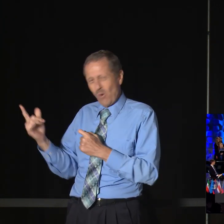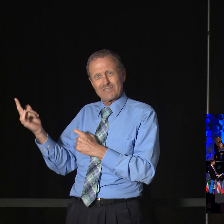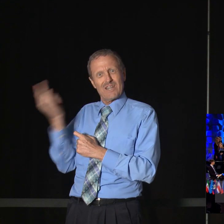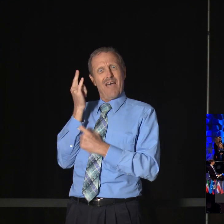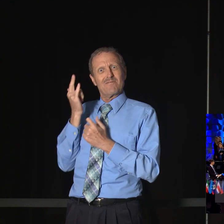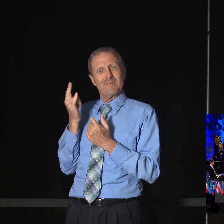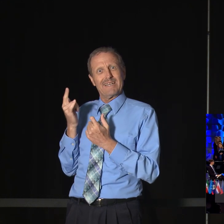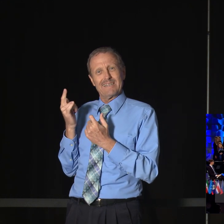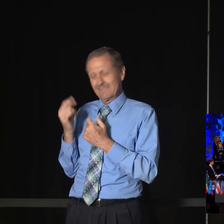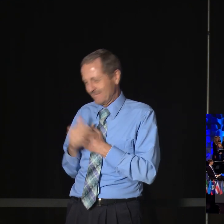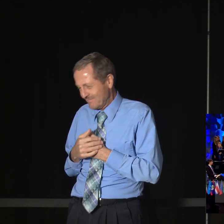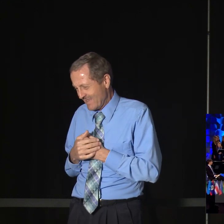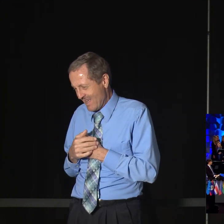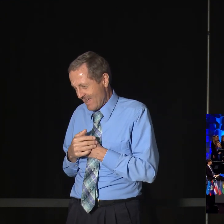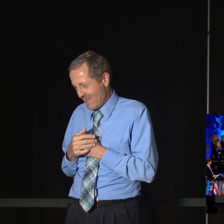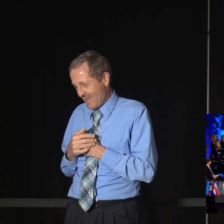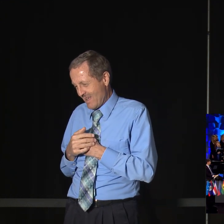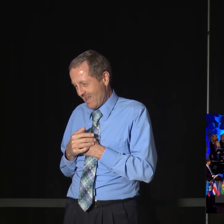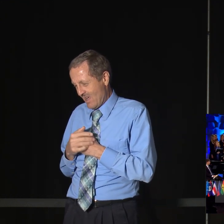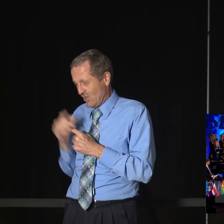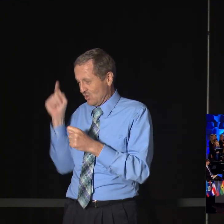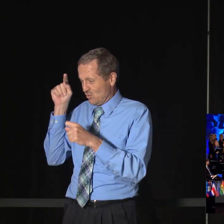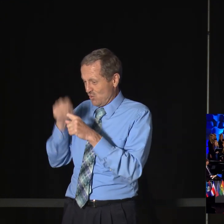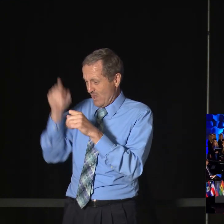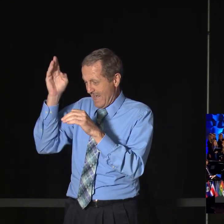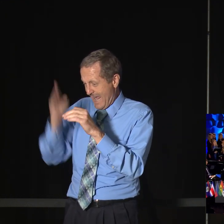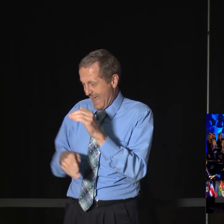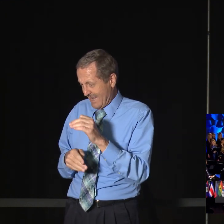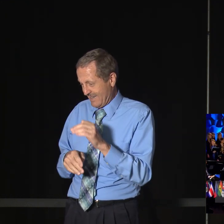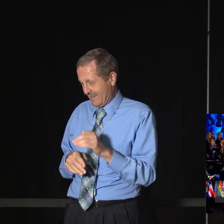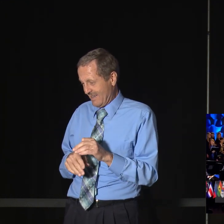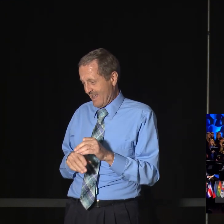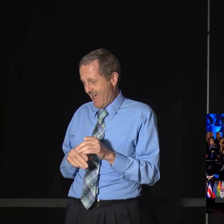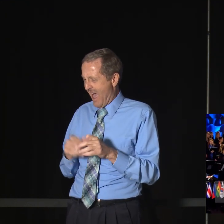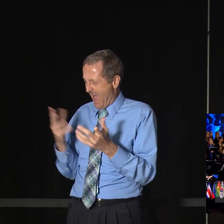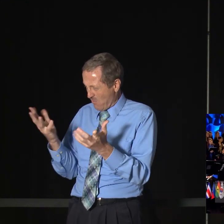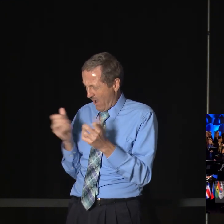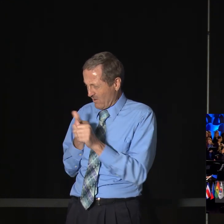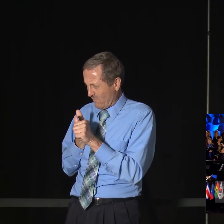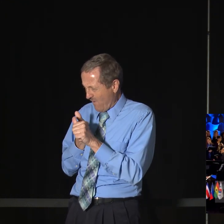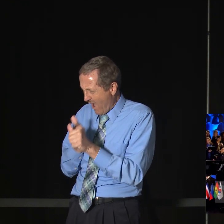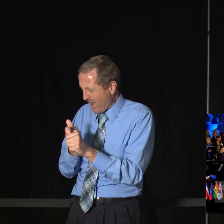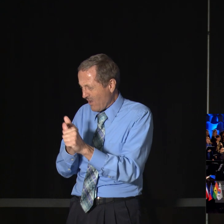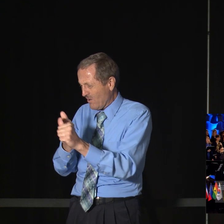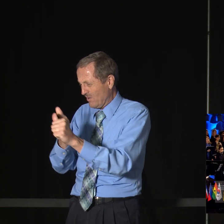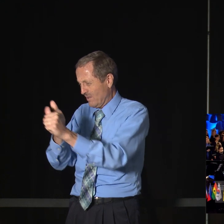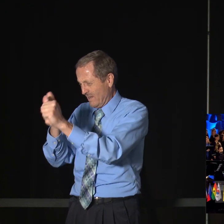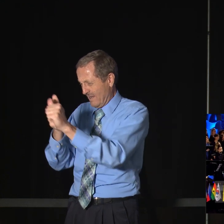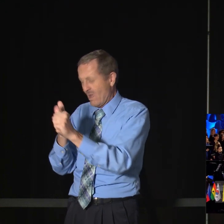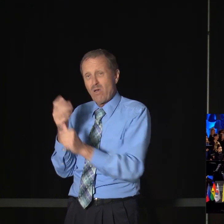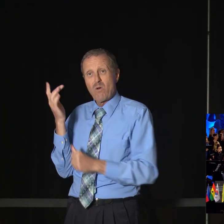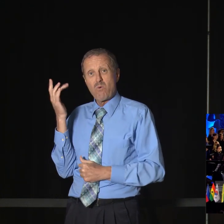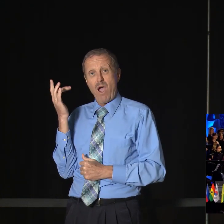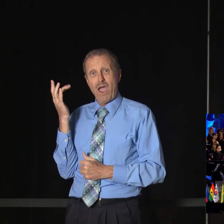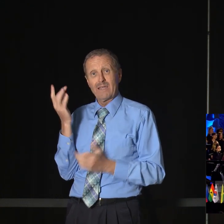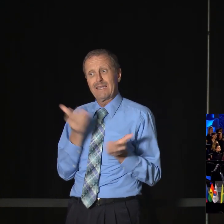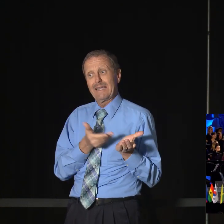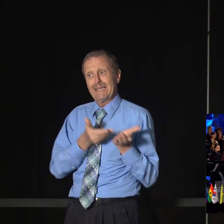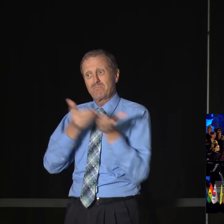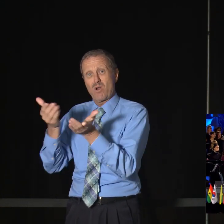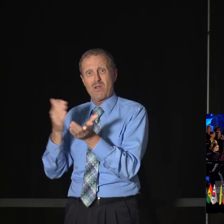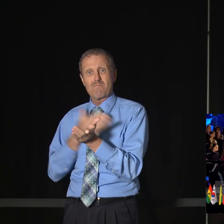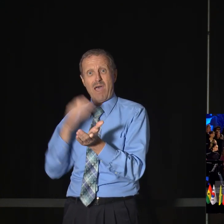me, to the end I long to follow, for he bore my cross